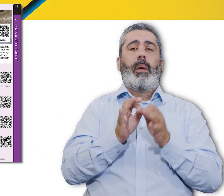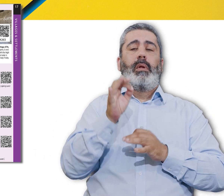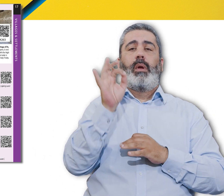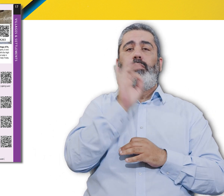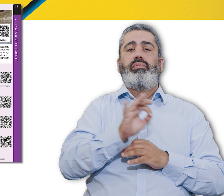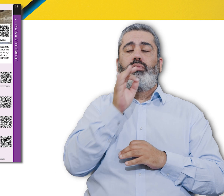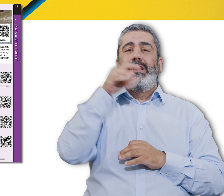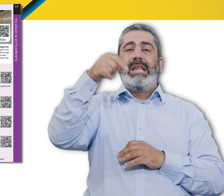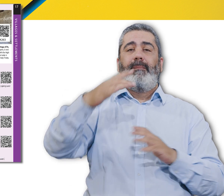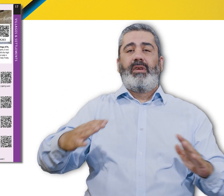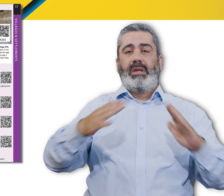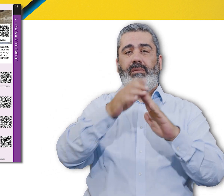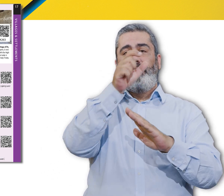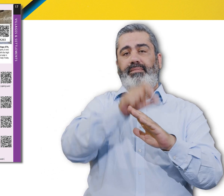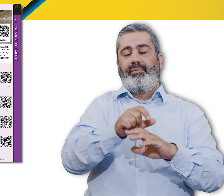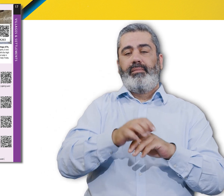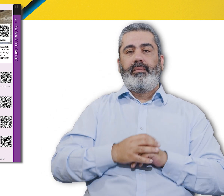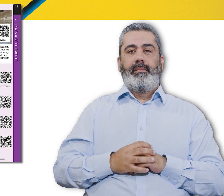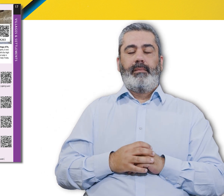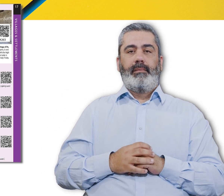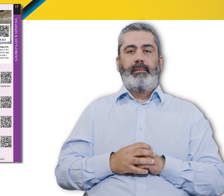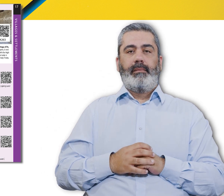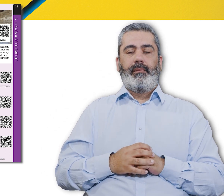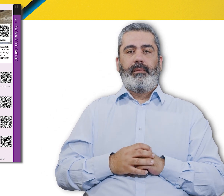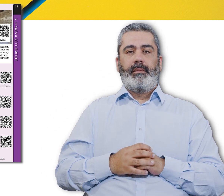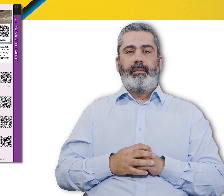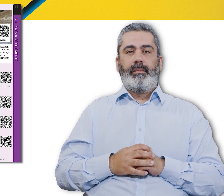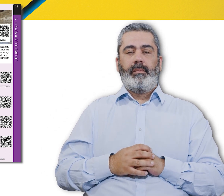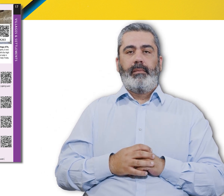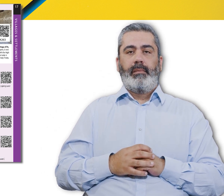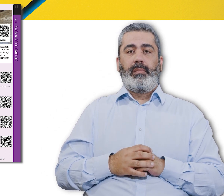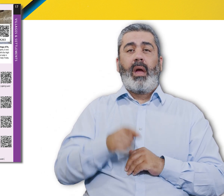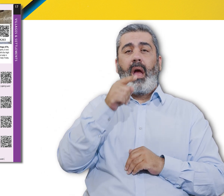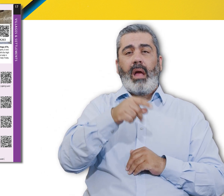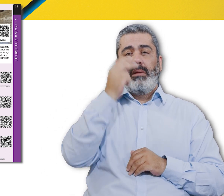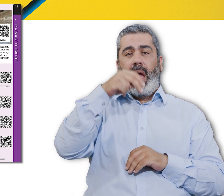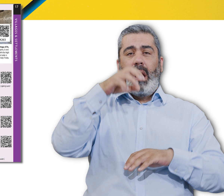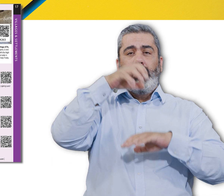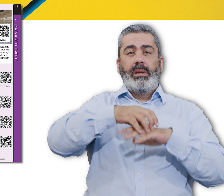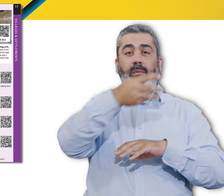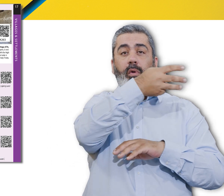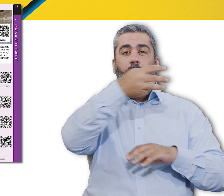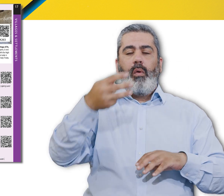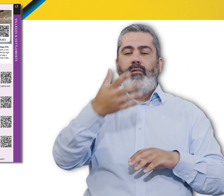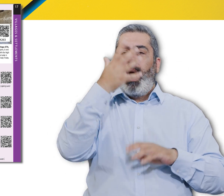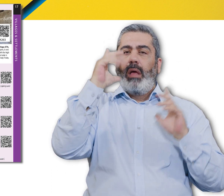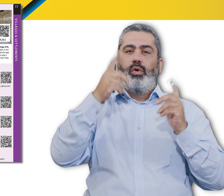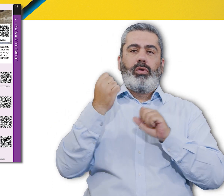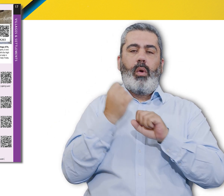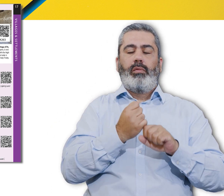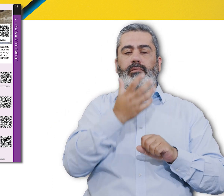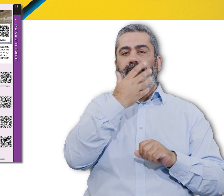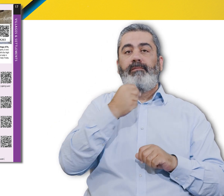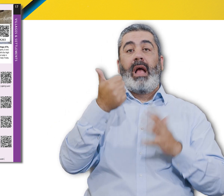alt. 1.060 m, on the slopes of Teenfit. The imposing three-story Church of